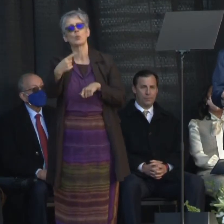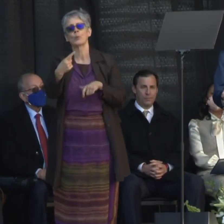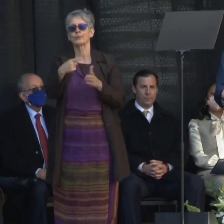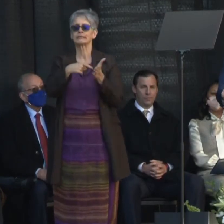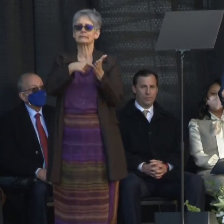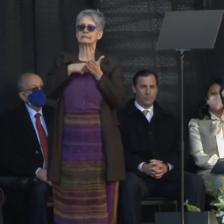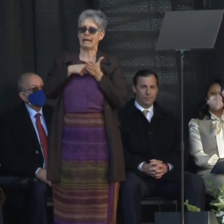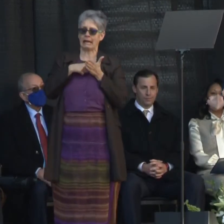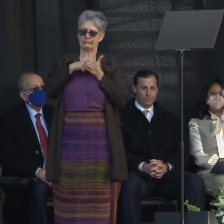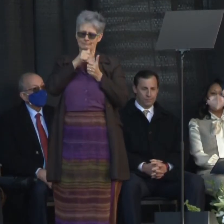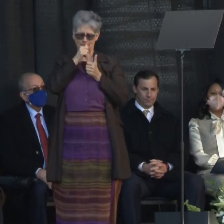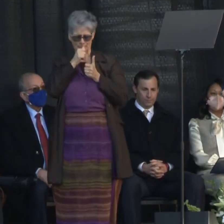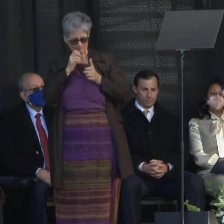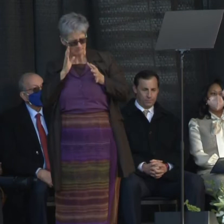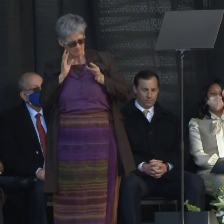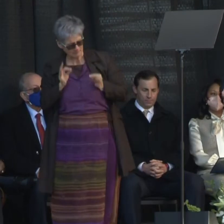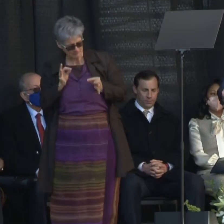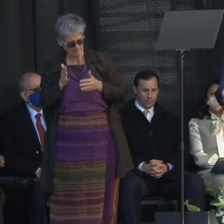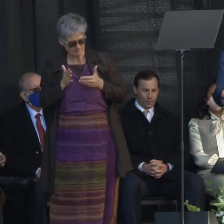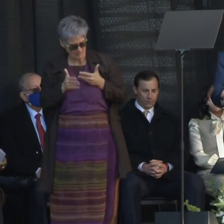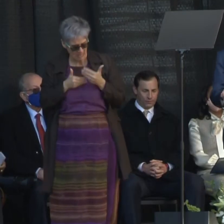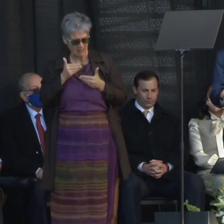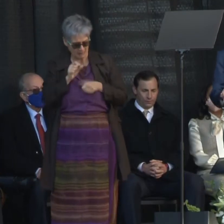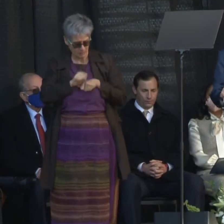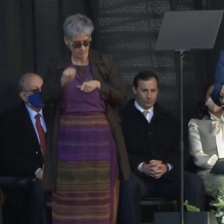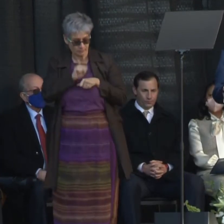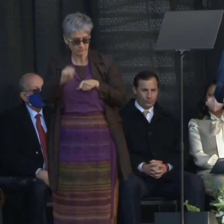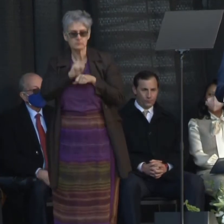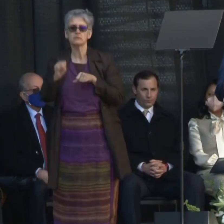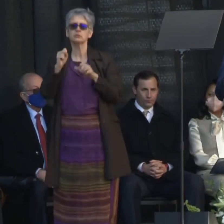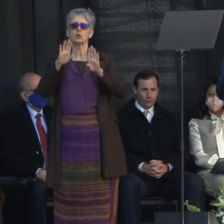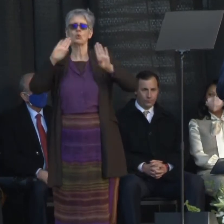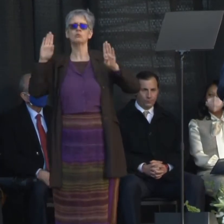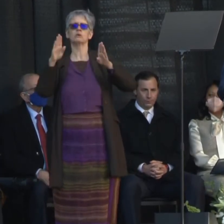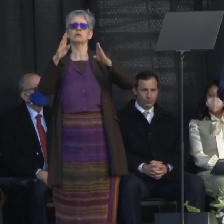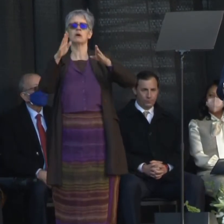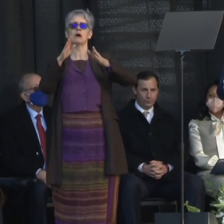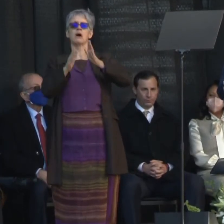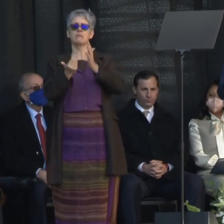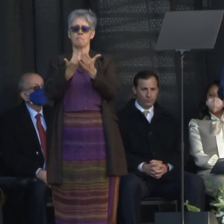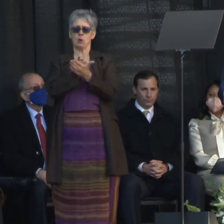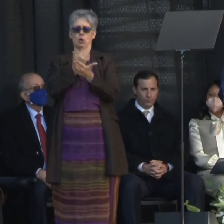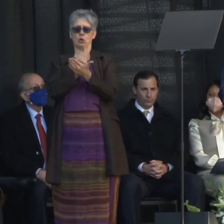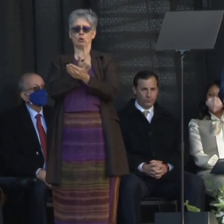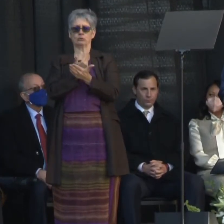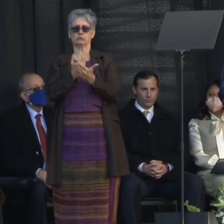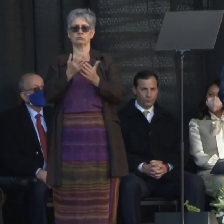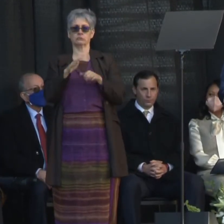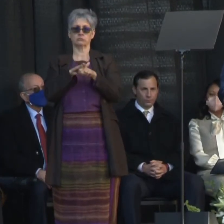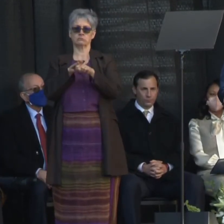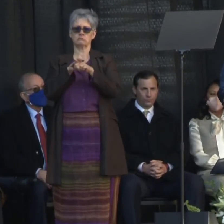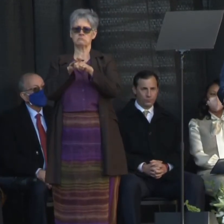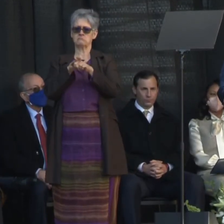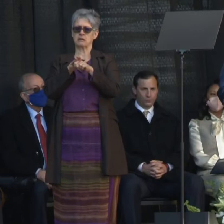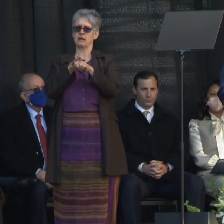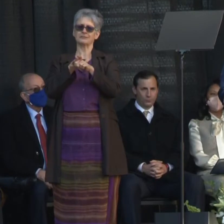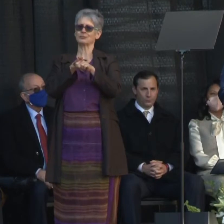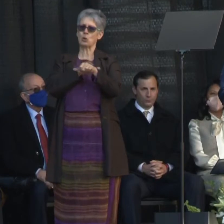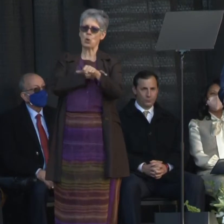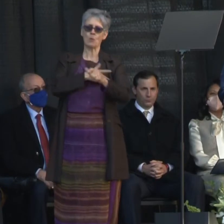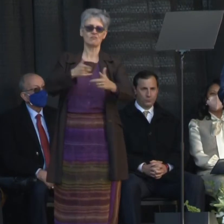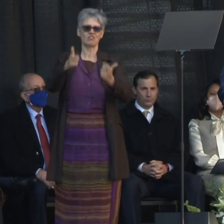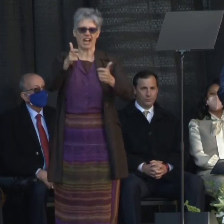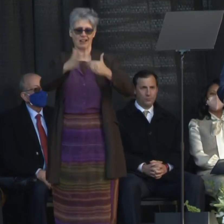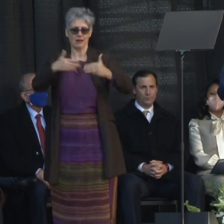city government modernized and streamlined so that our systems and our processes don't delay a chance at opportunity for our